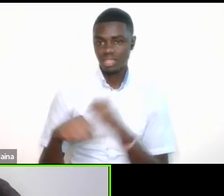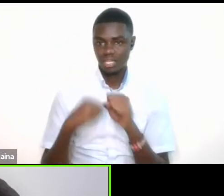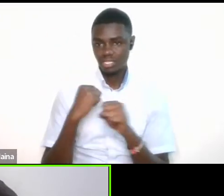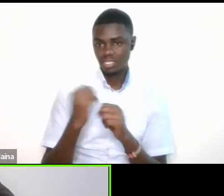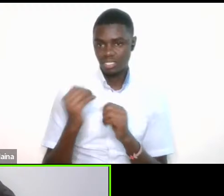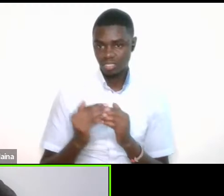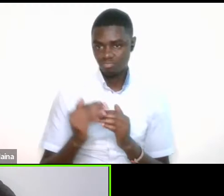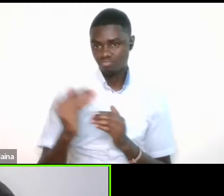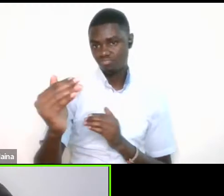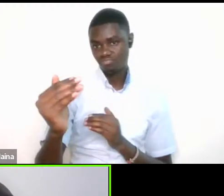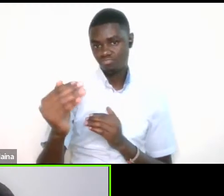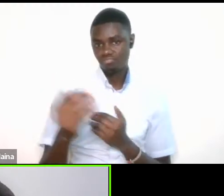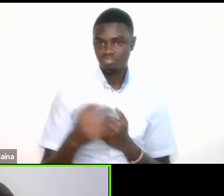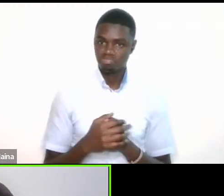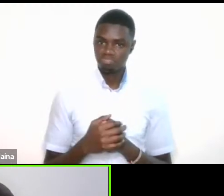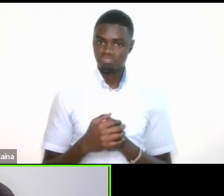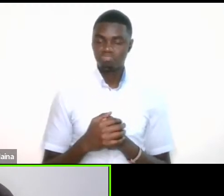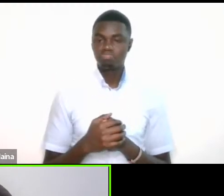If not already.